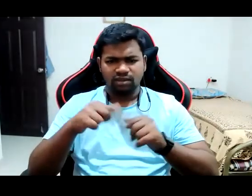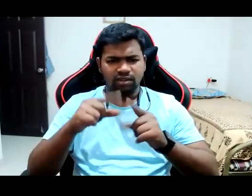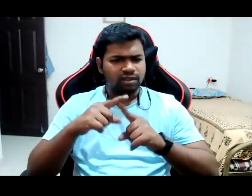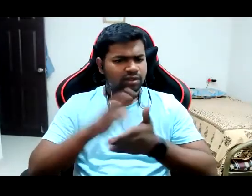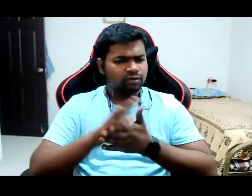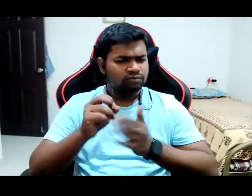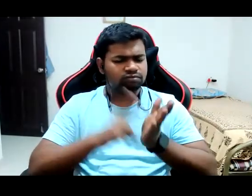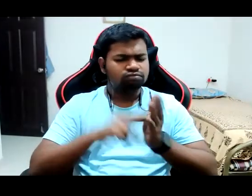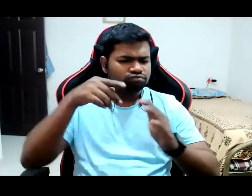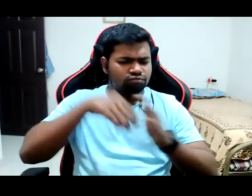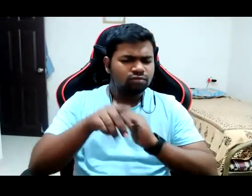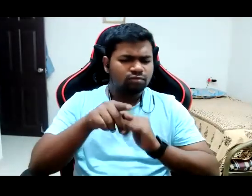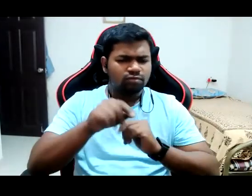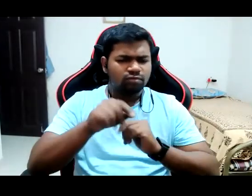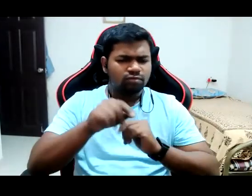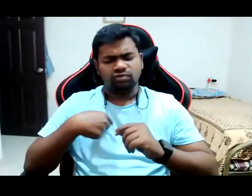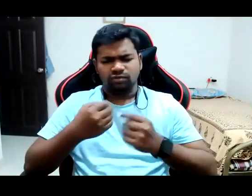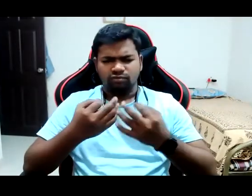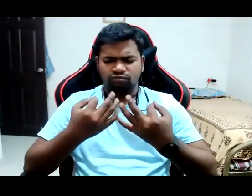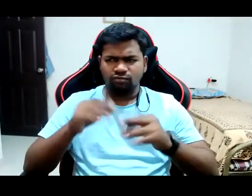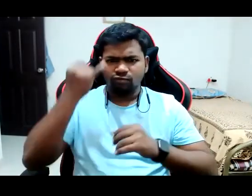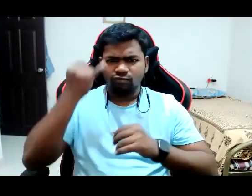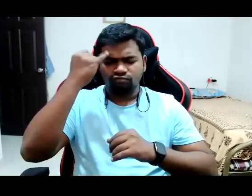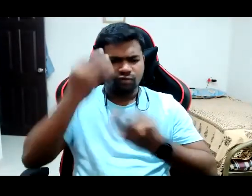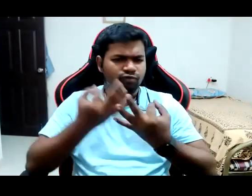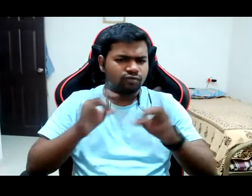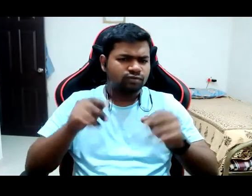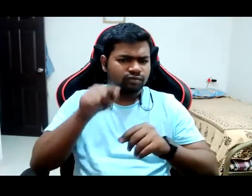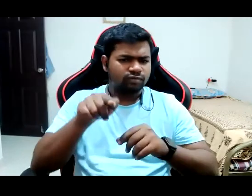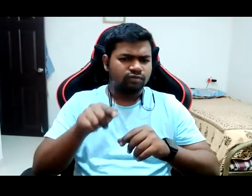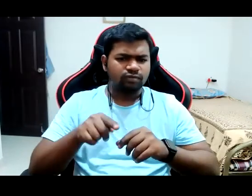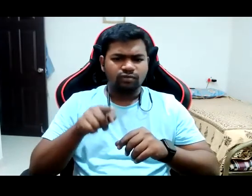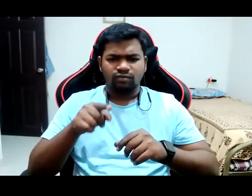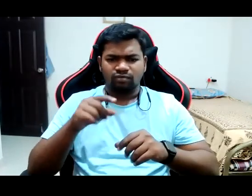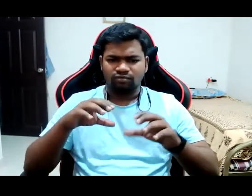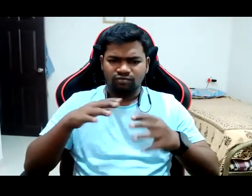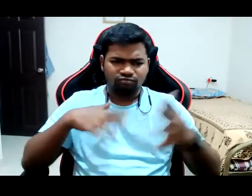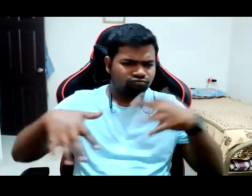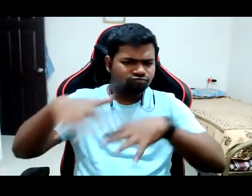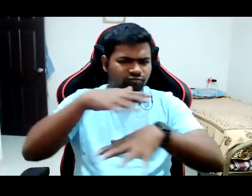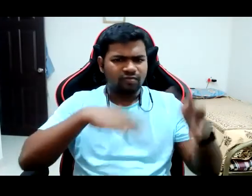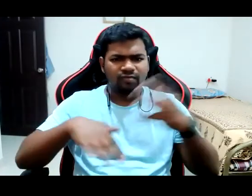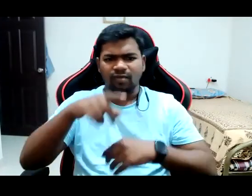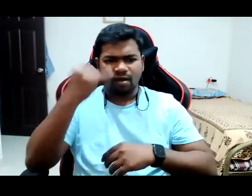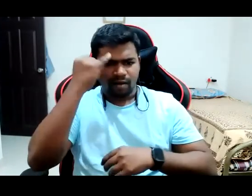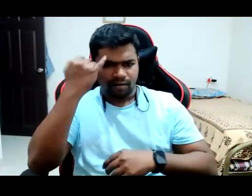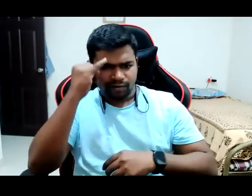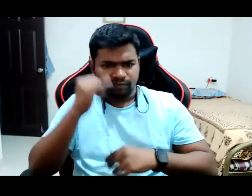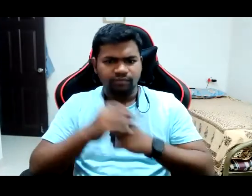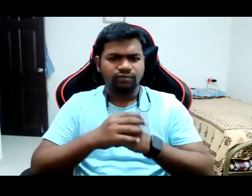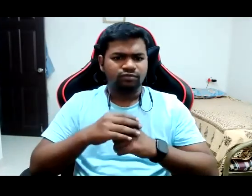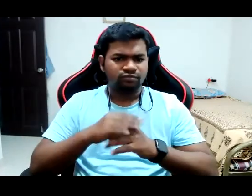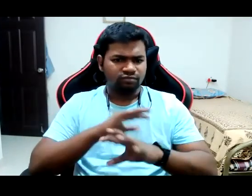you are saying that we have a freedom to do any kind of idea, like this will be very organic, like we will be creating idea, we will be completing that, right? Yes.